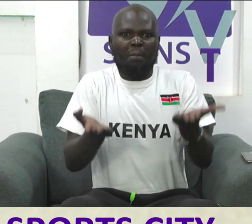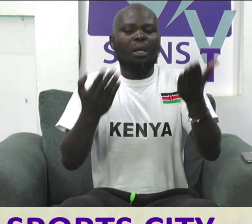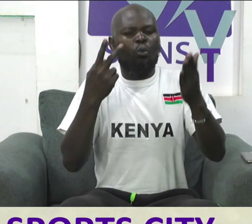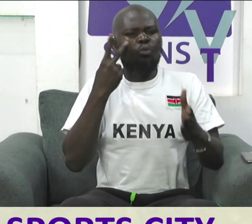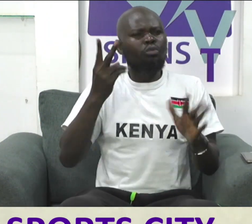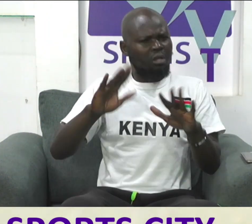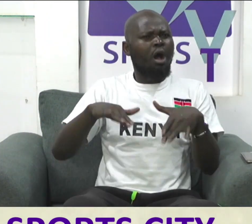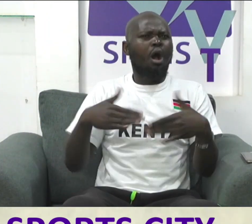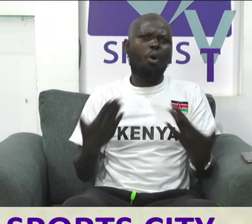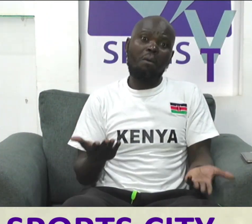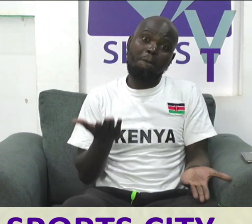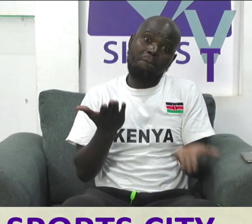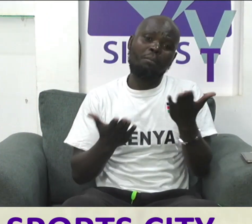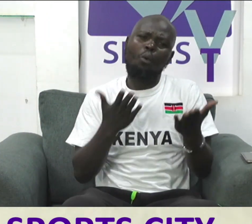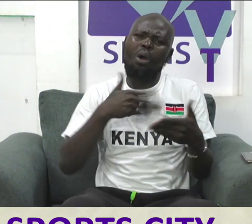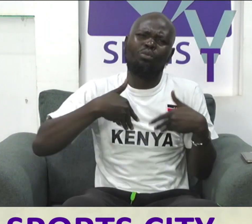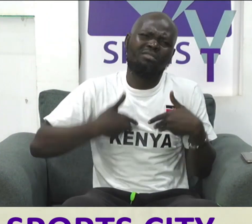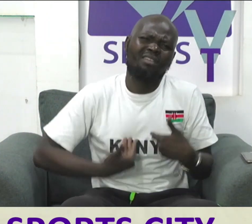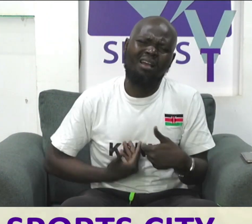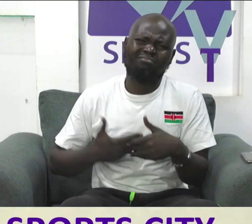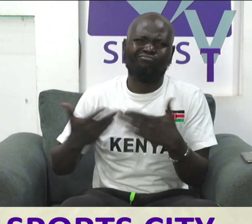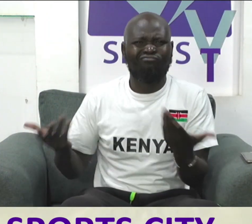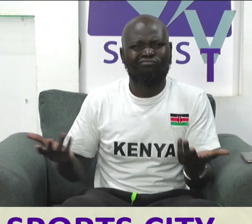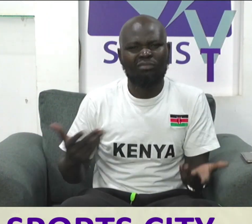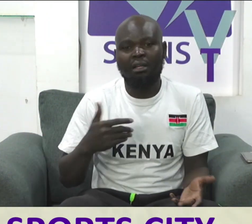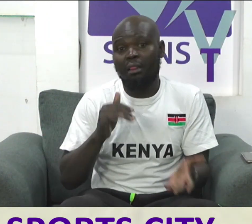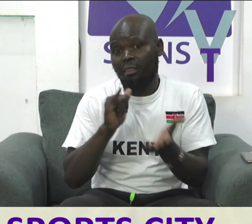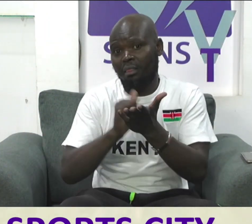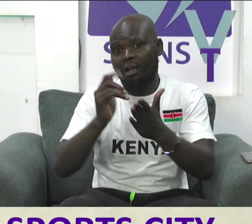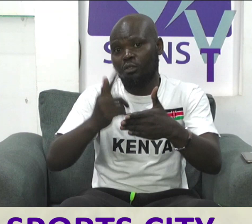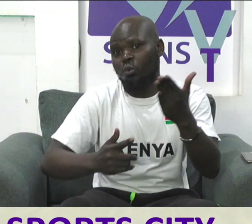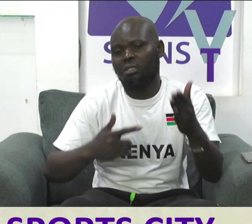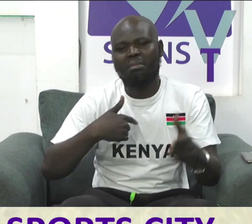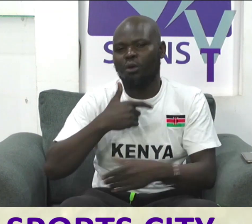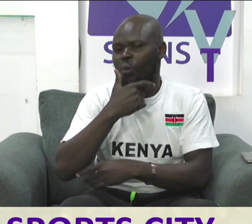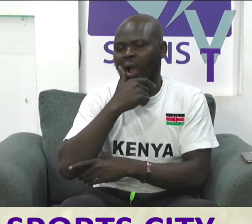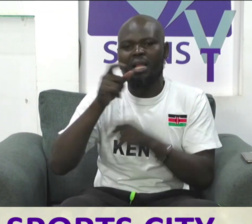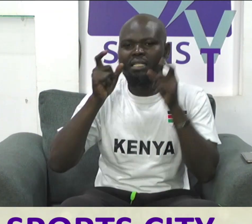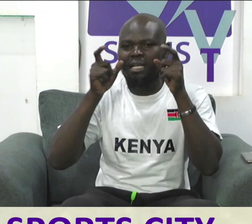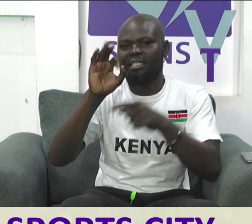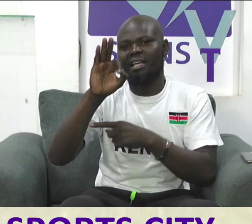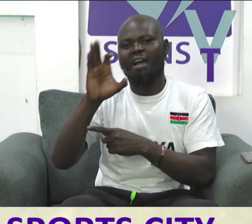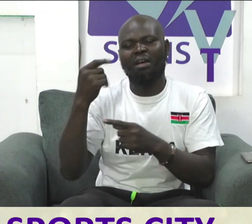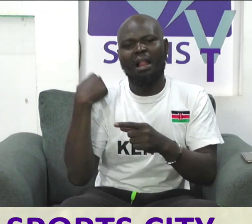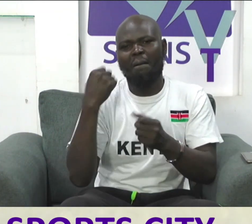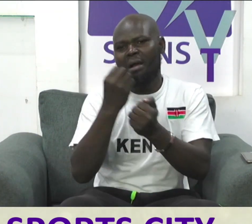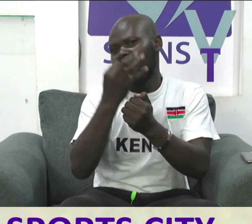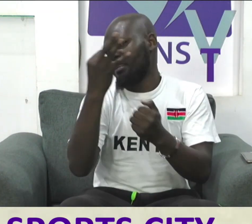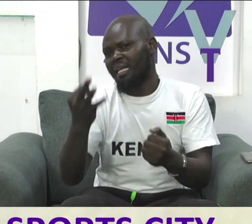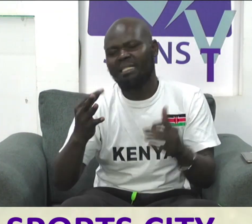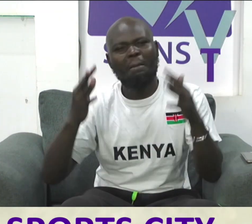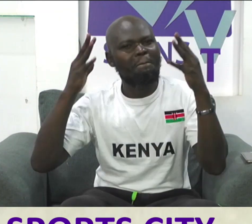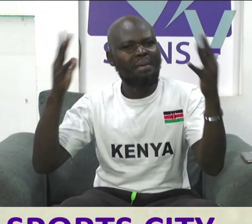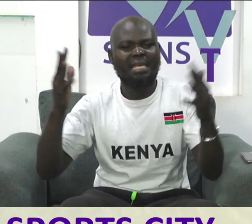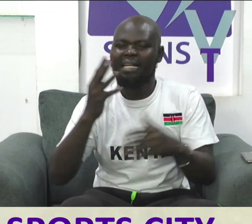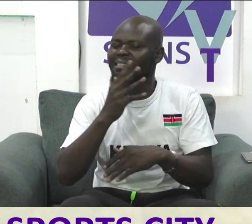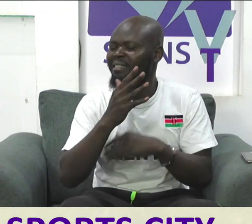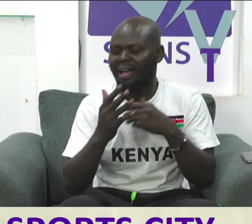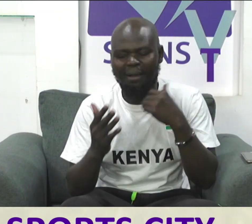they just need to fire their coach for them to improve and come back to their winning ways? So that's what I'm really worried about when